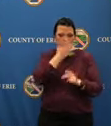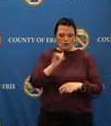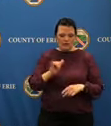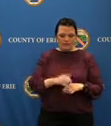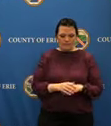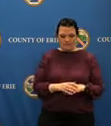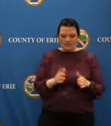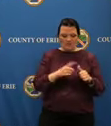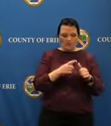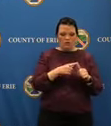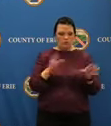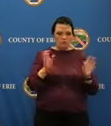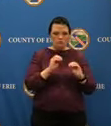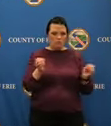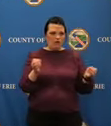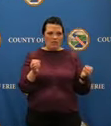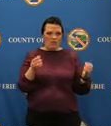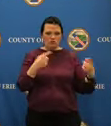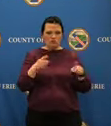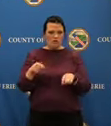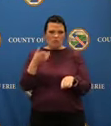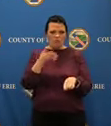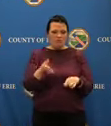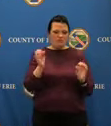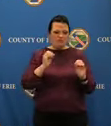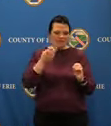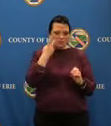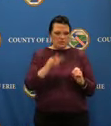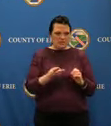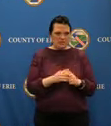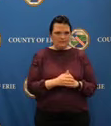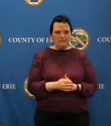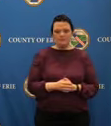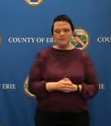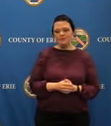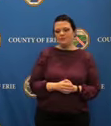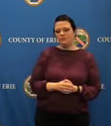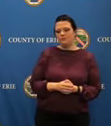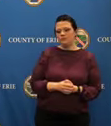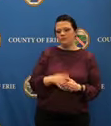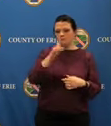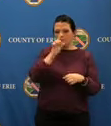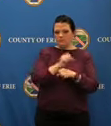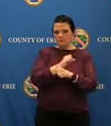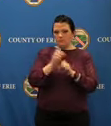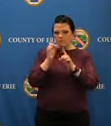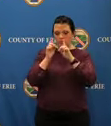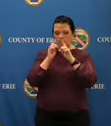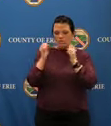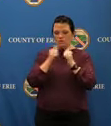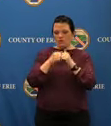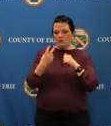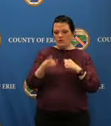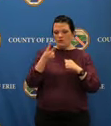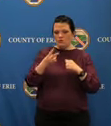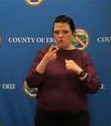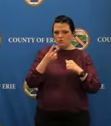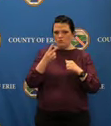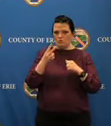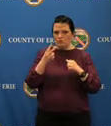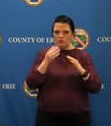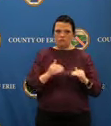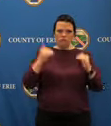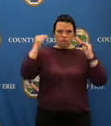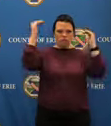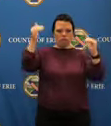Well, first off, there's nothing that's been done there, so there's nothing to see. I actually talked to two high-ranking officials today with the